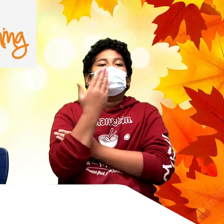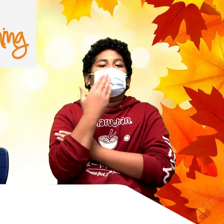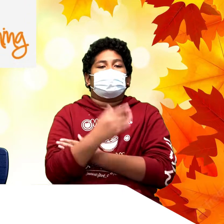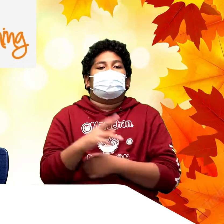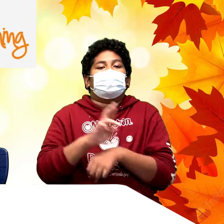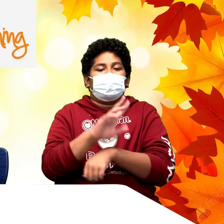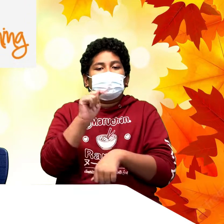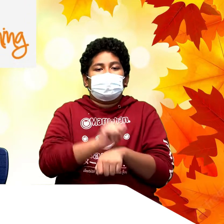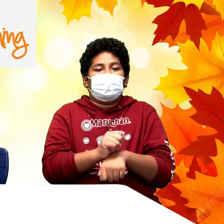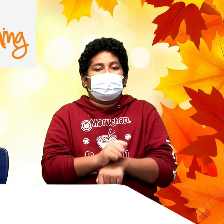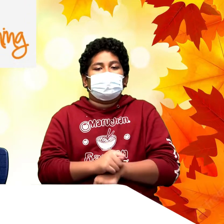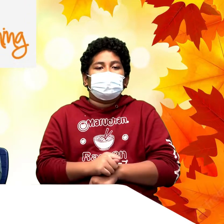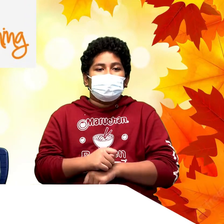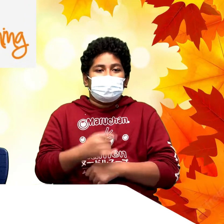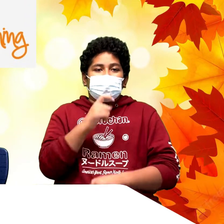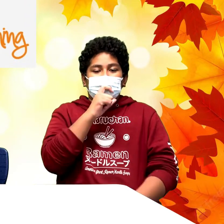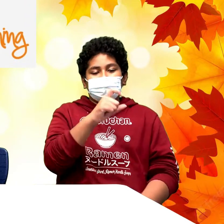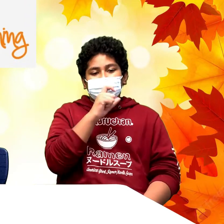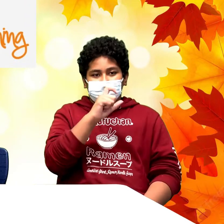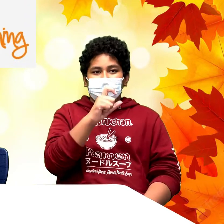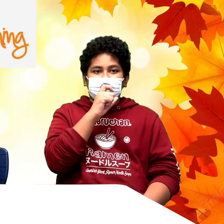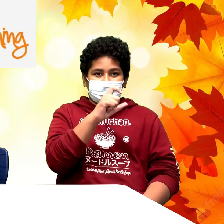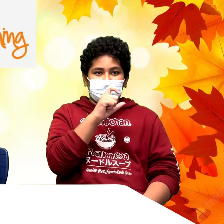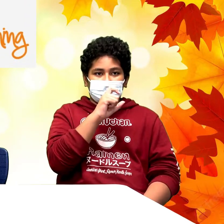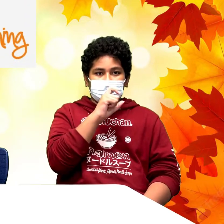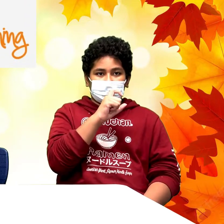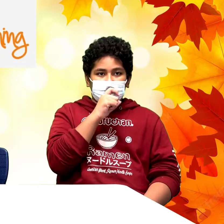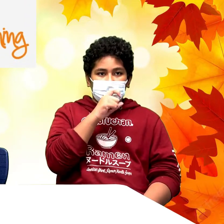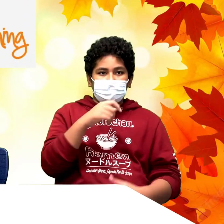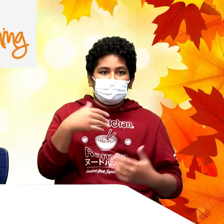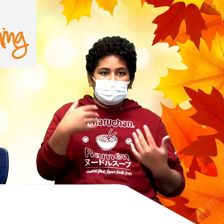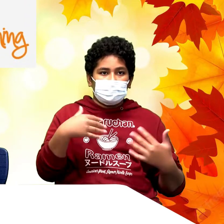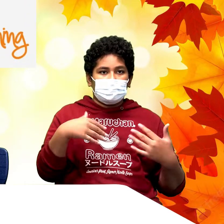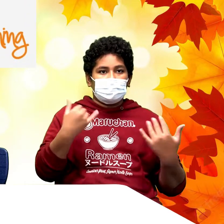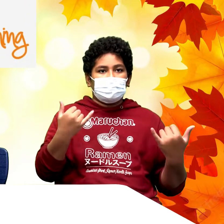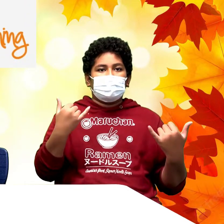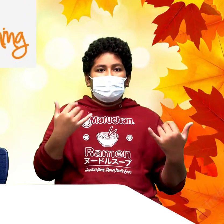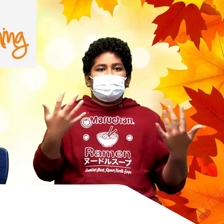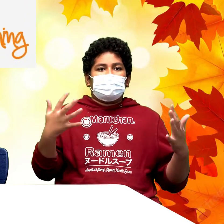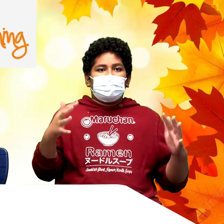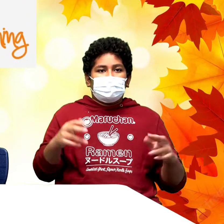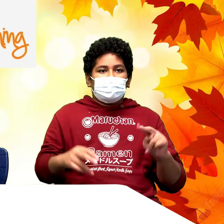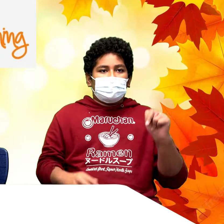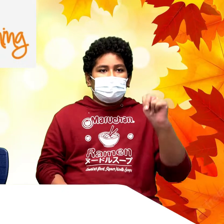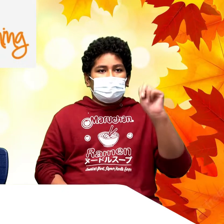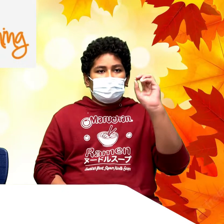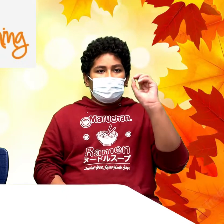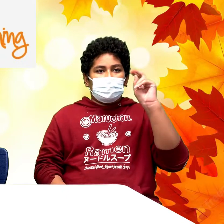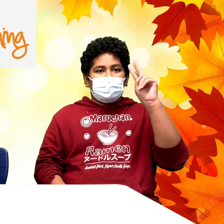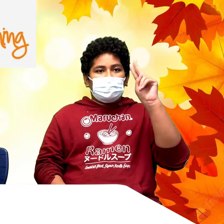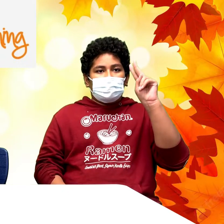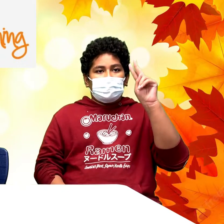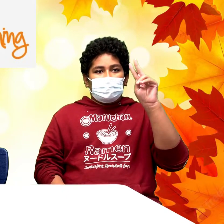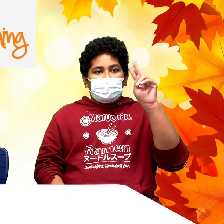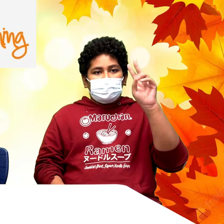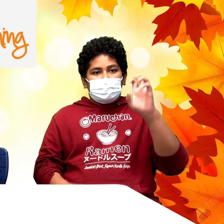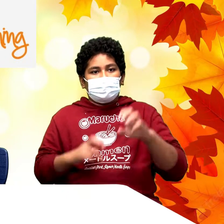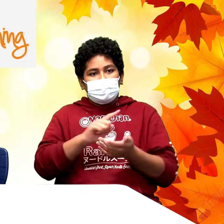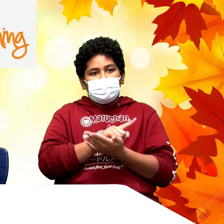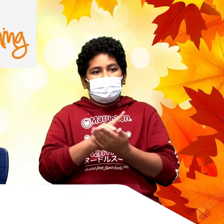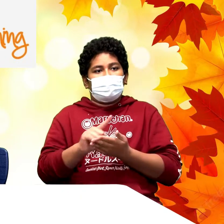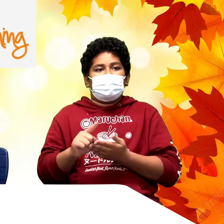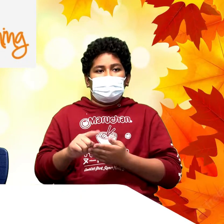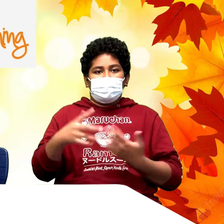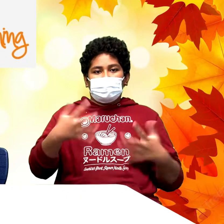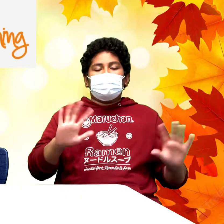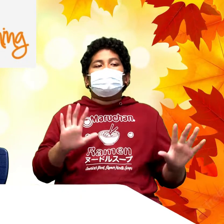morning, Raymond Temple Eagles. We can't believe we are already done with the first week of November.